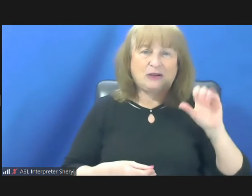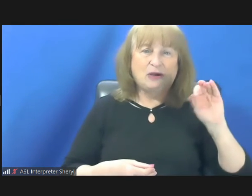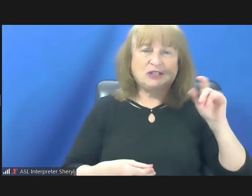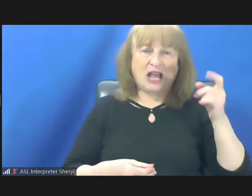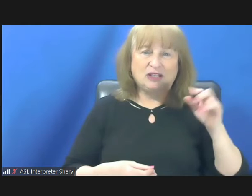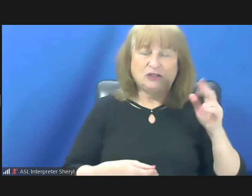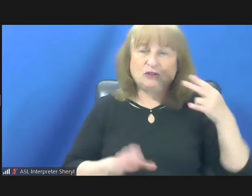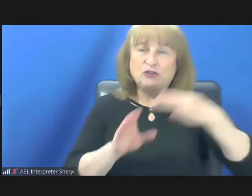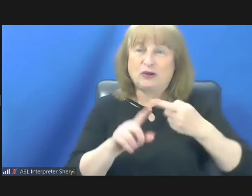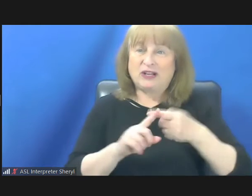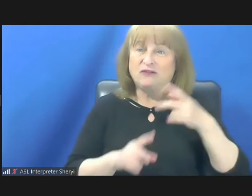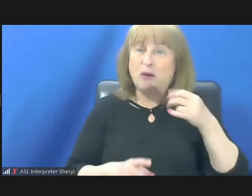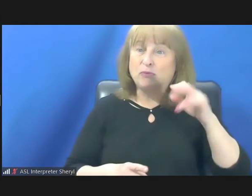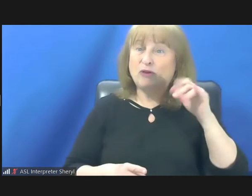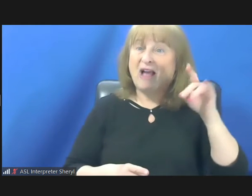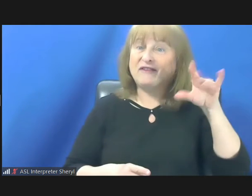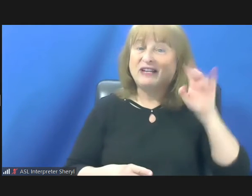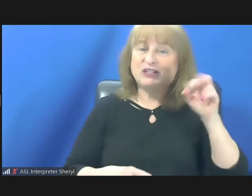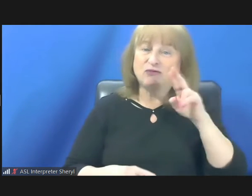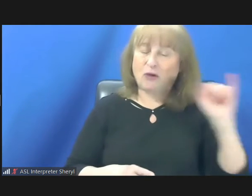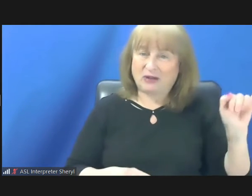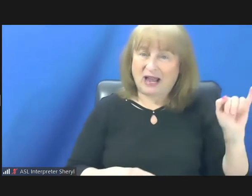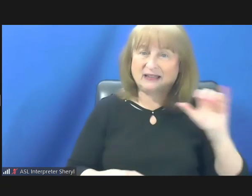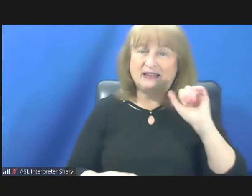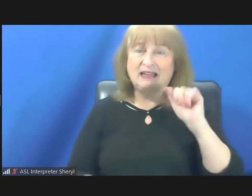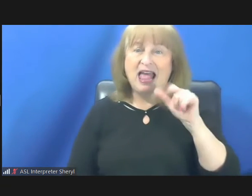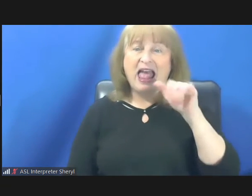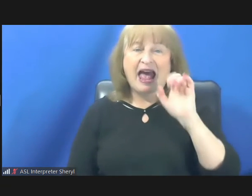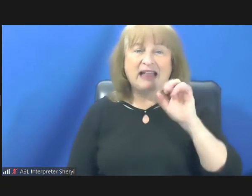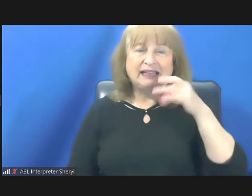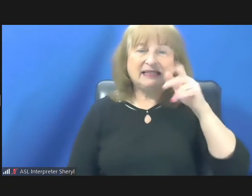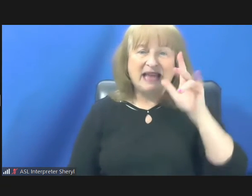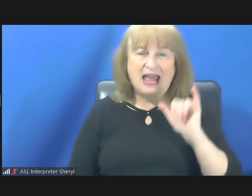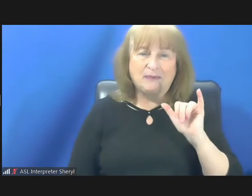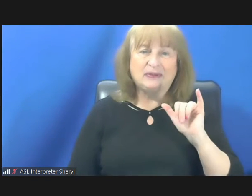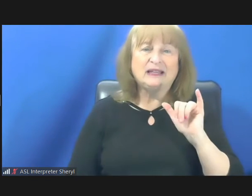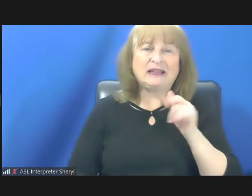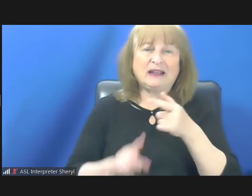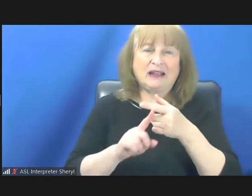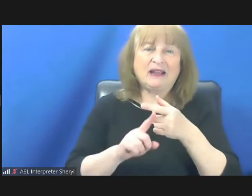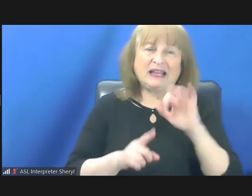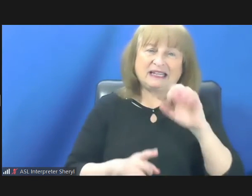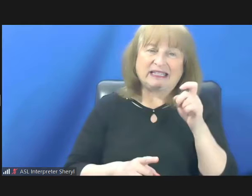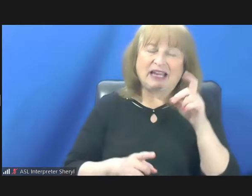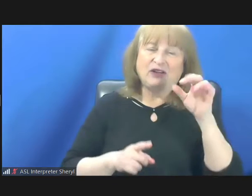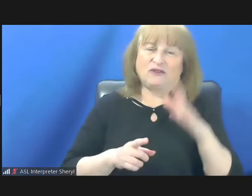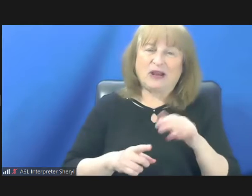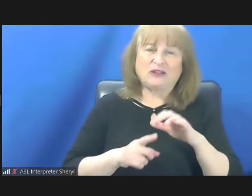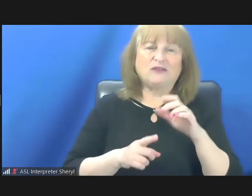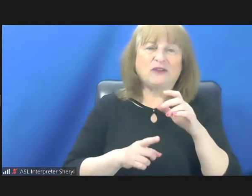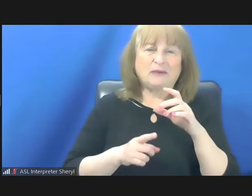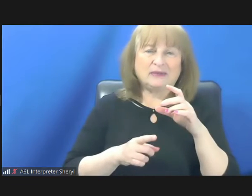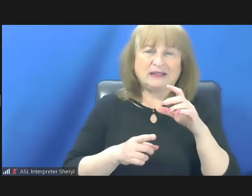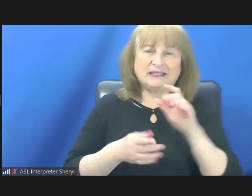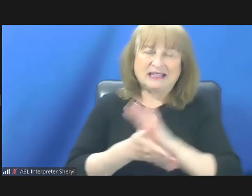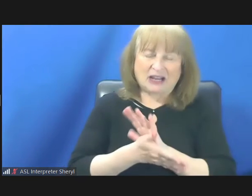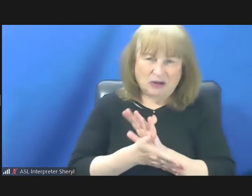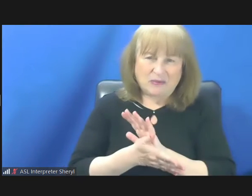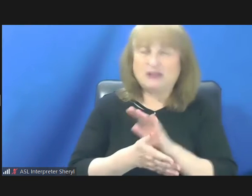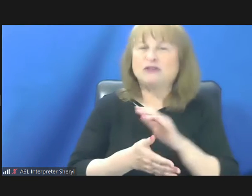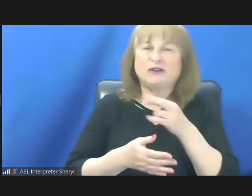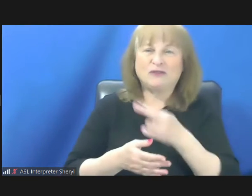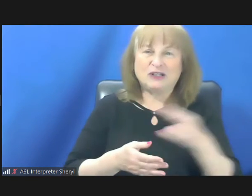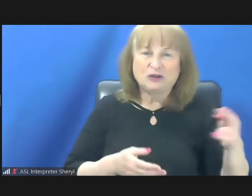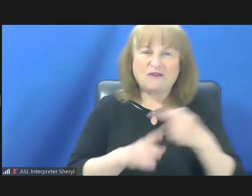Rhode Island. Alice Apley, executive director of Documentary Educational Resources, who's joining us from